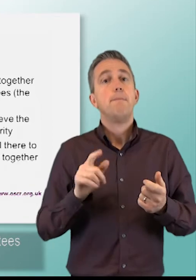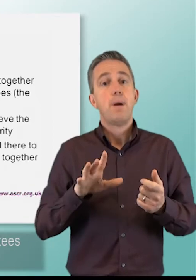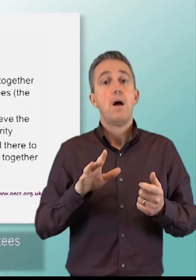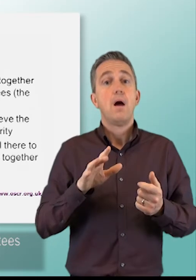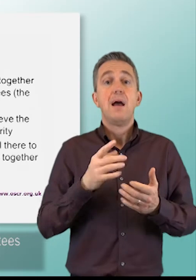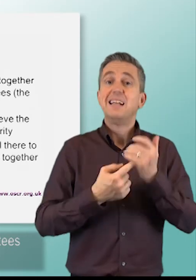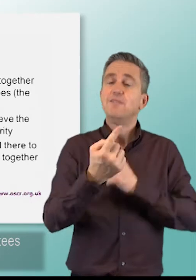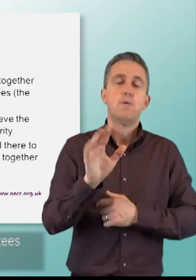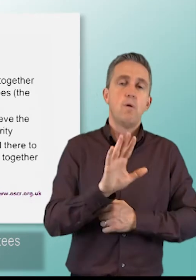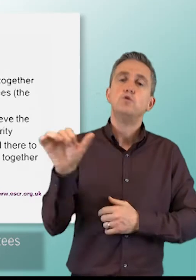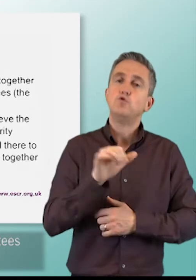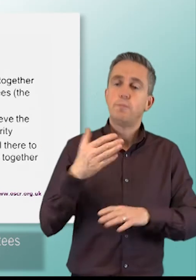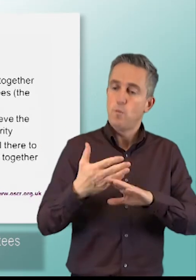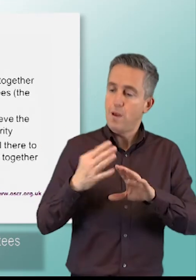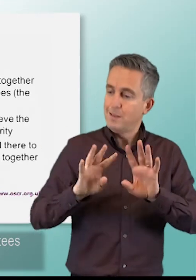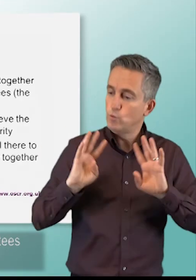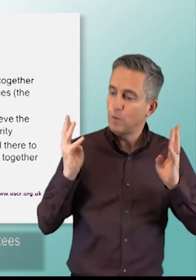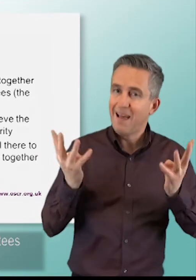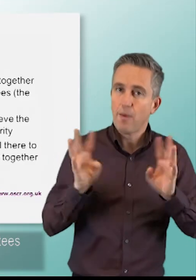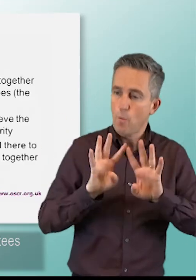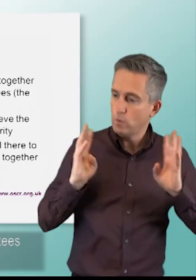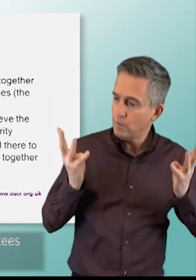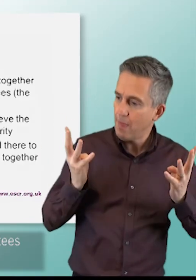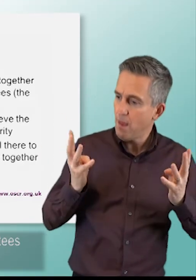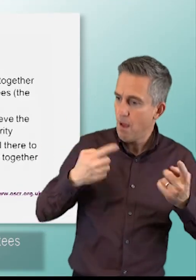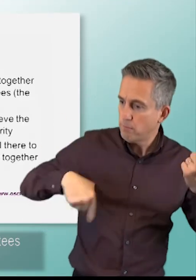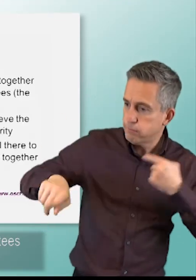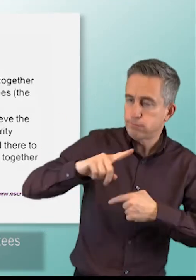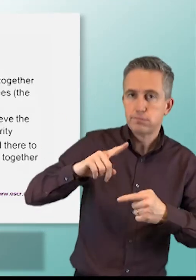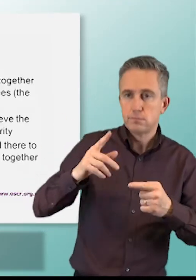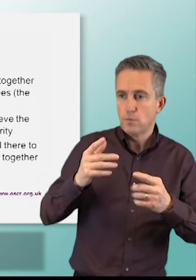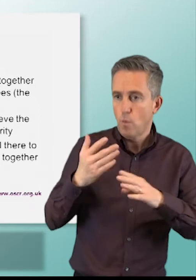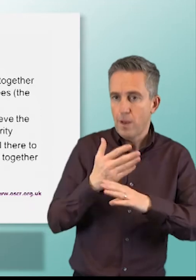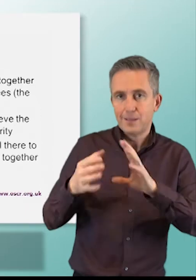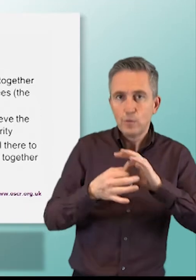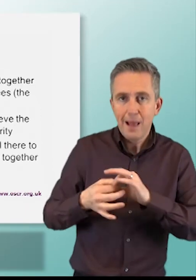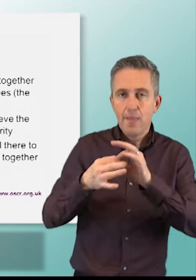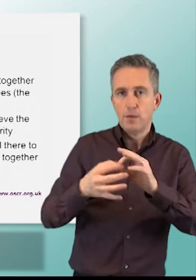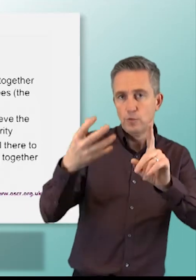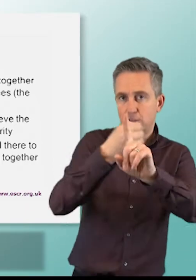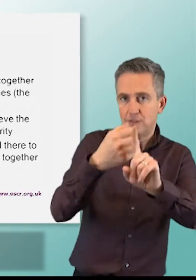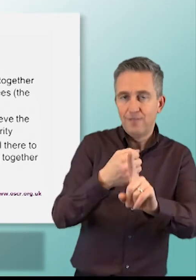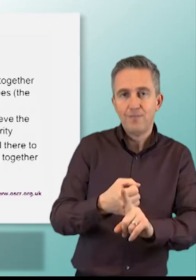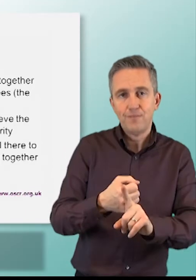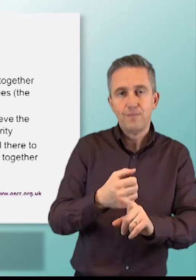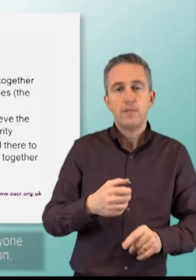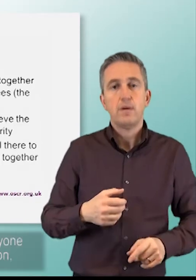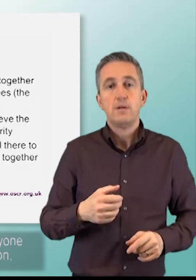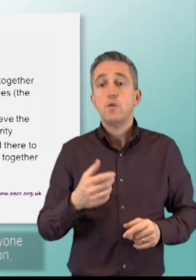role is working with your fellow trustees to ensure that the charity can achieve its purposes by carrying out its